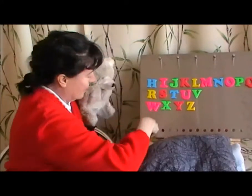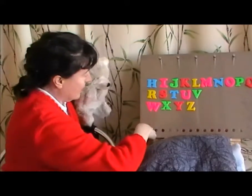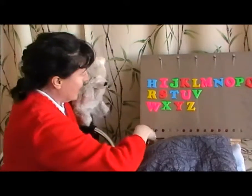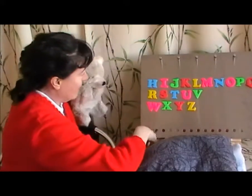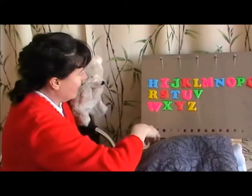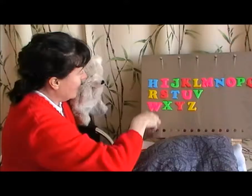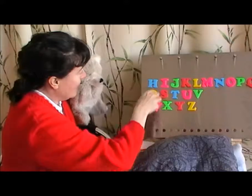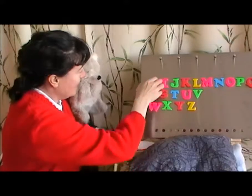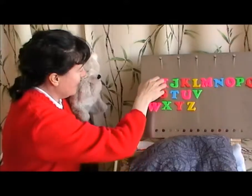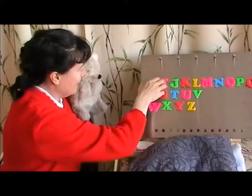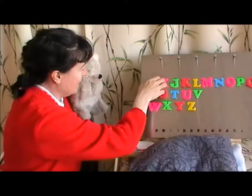7,